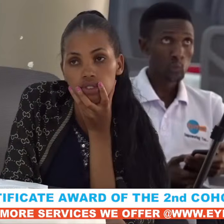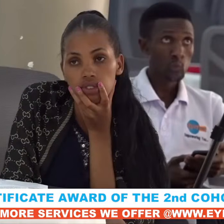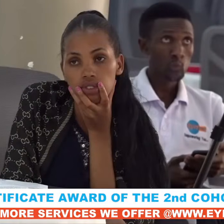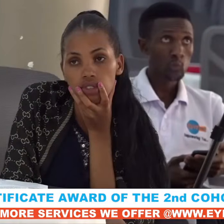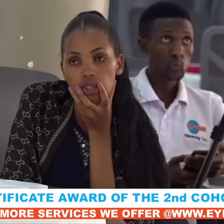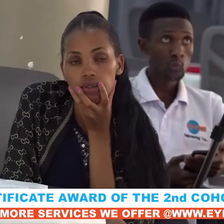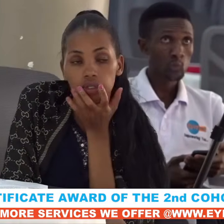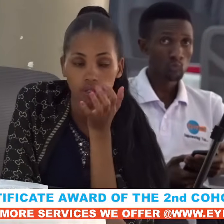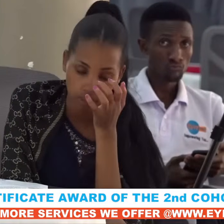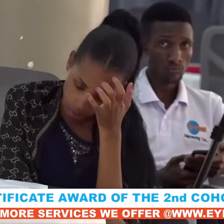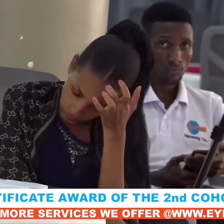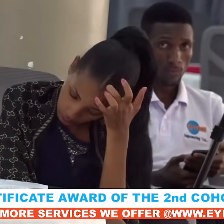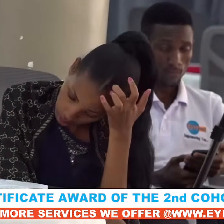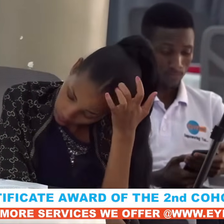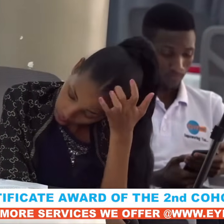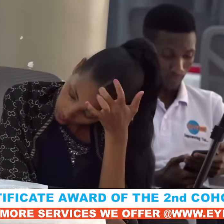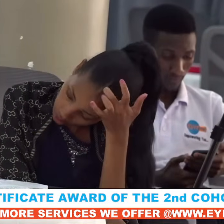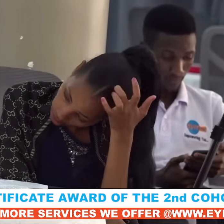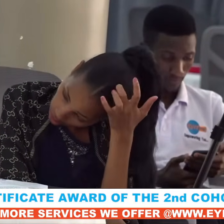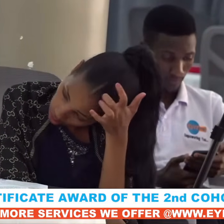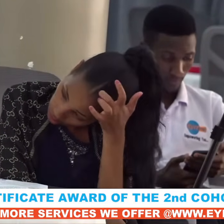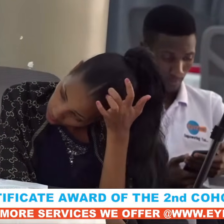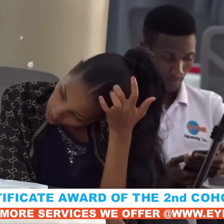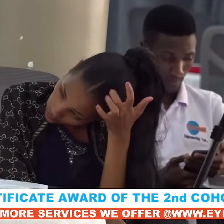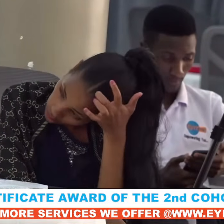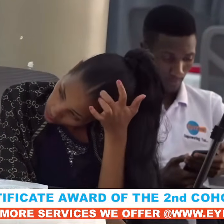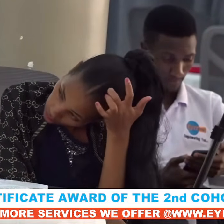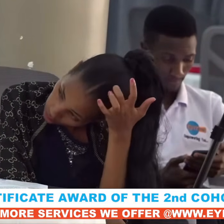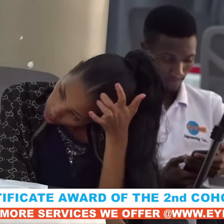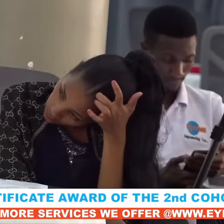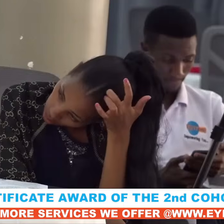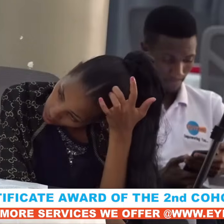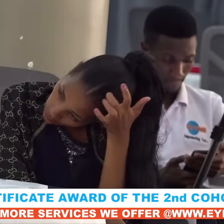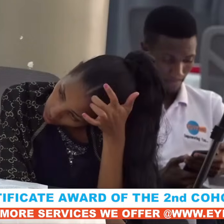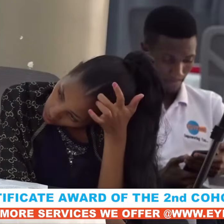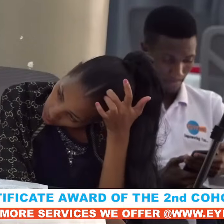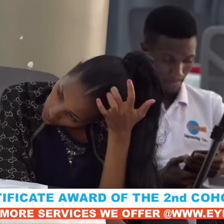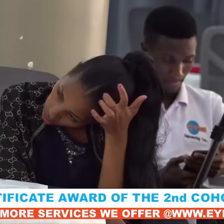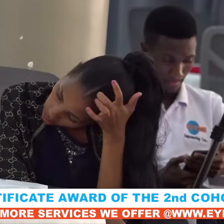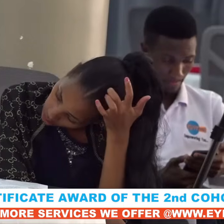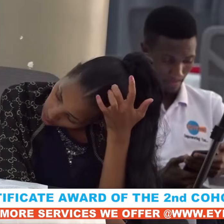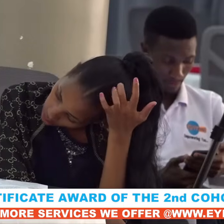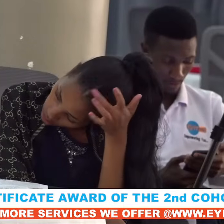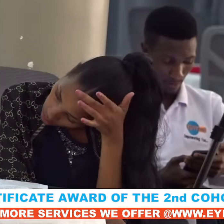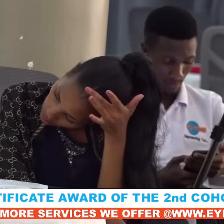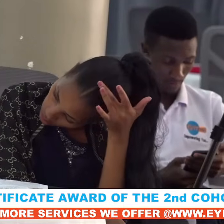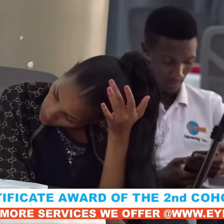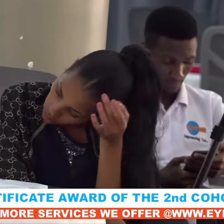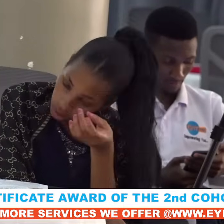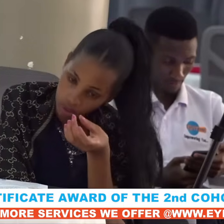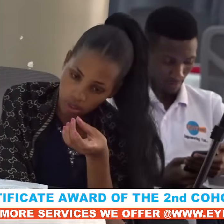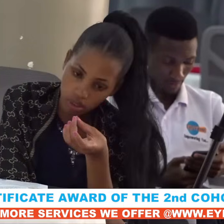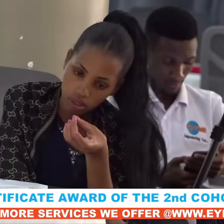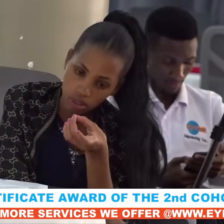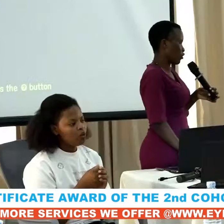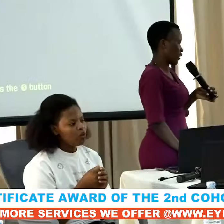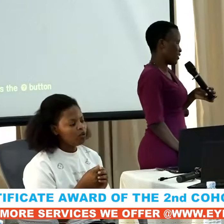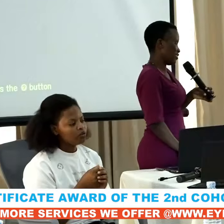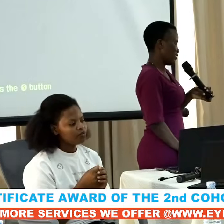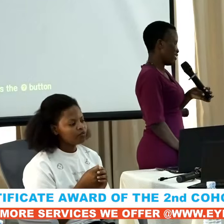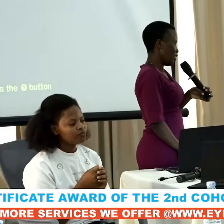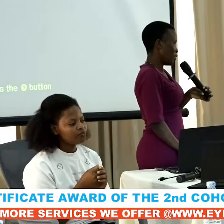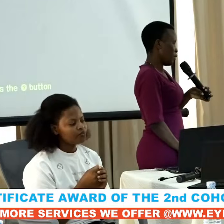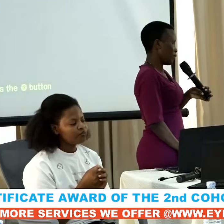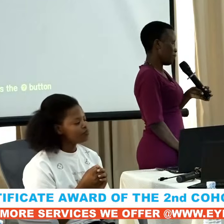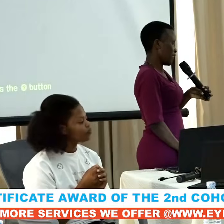to isolate when they get those attacks or relapse. Medical